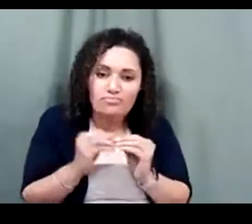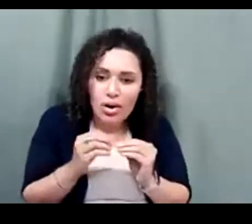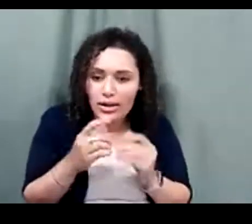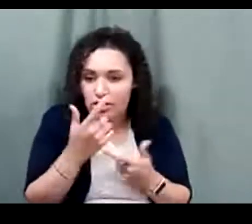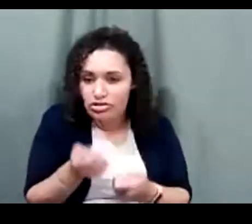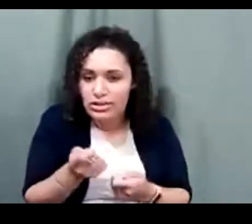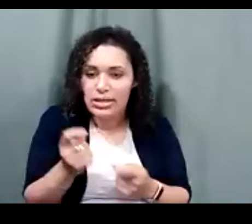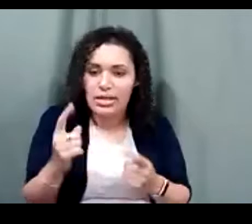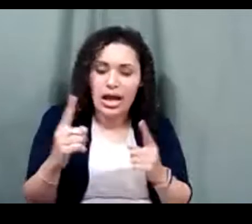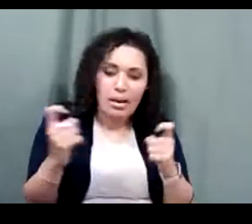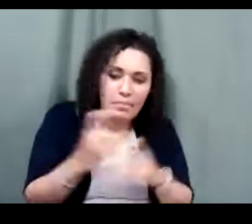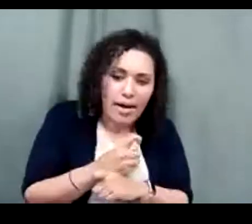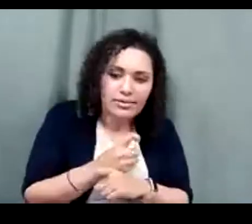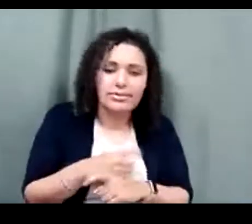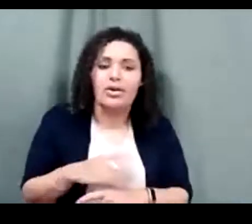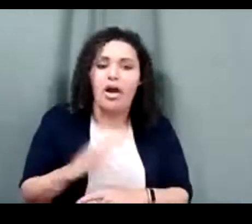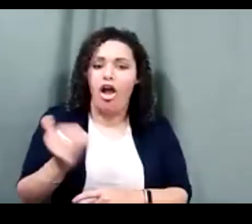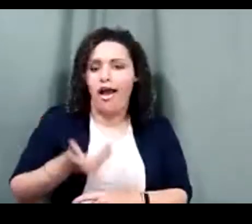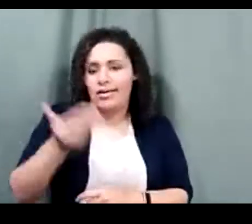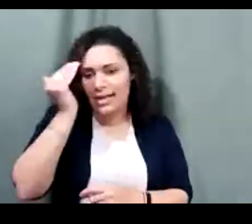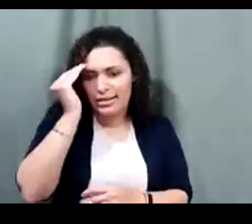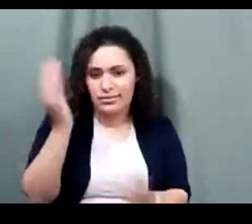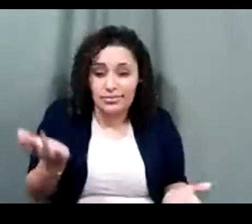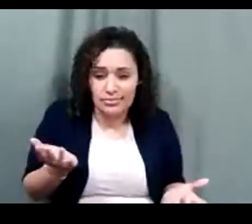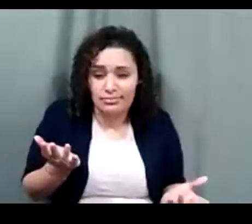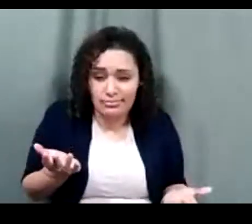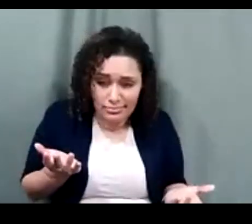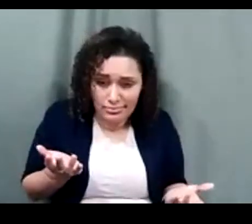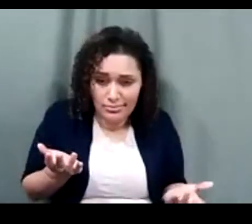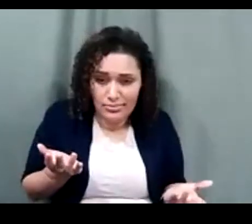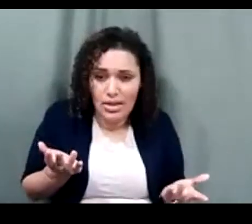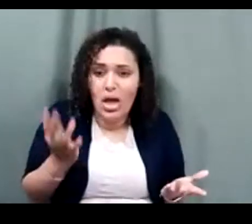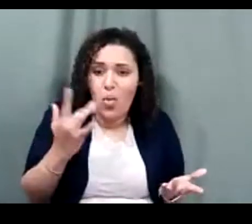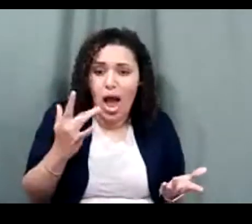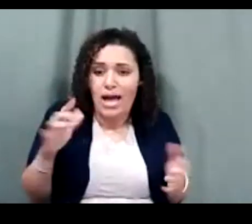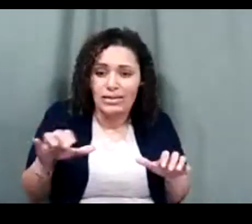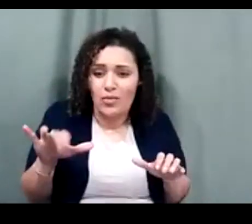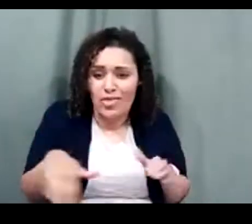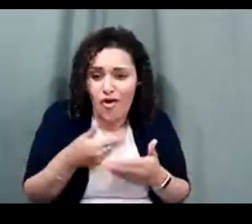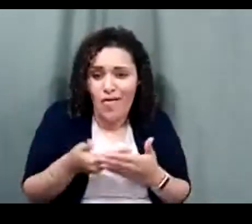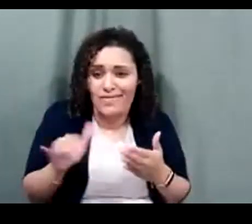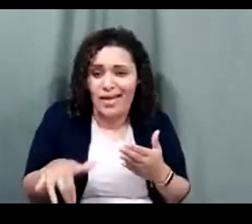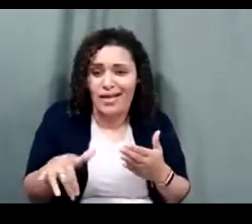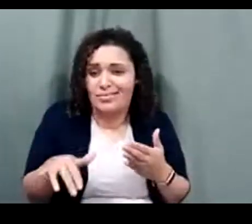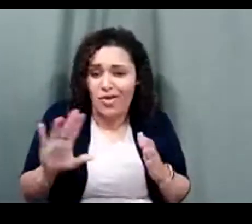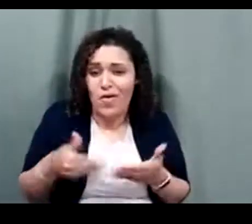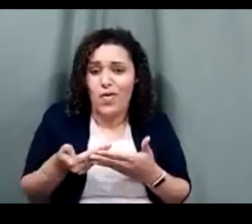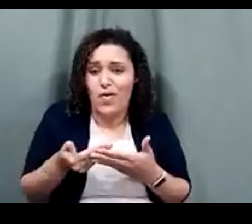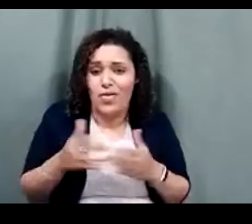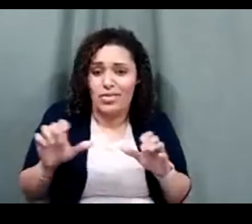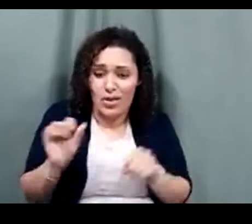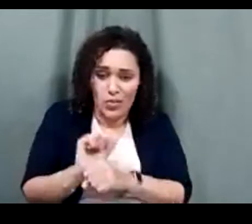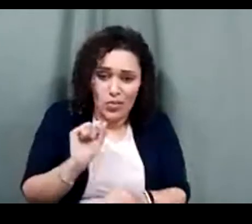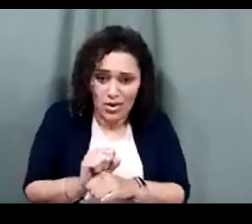complex. Our sense is like, why deal with all that? Why do all that work? We're just going to